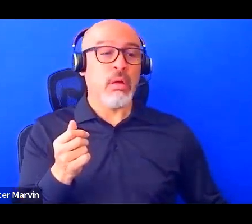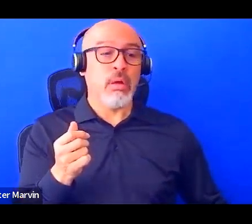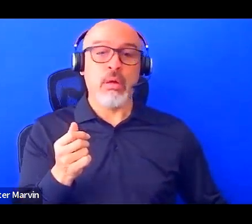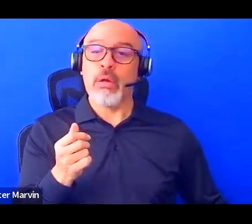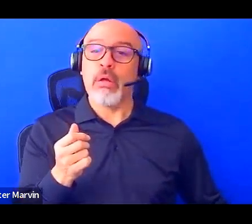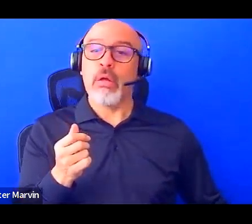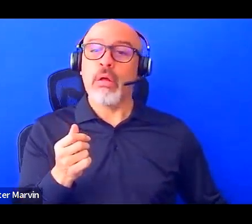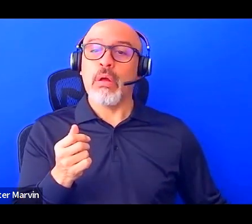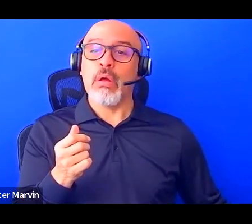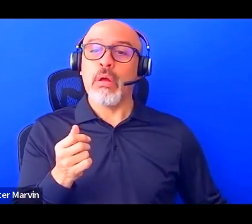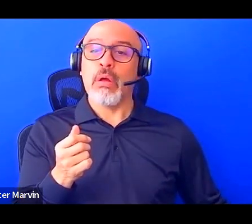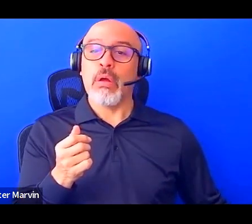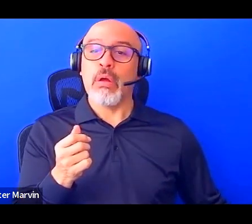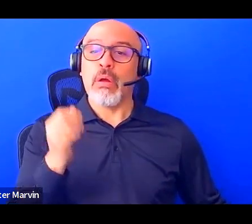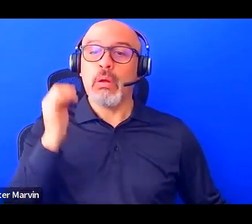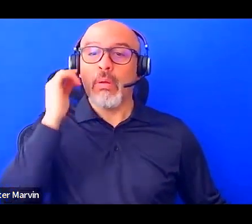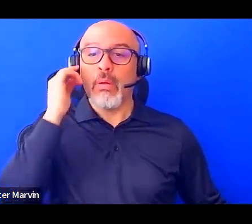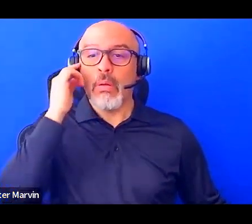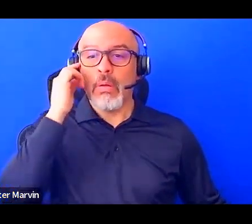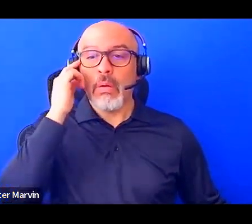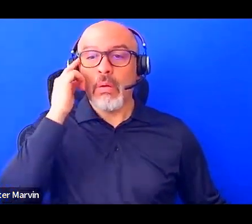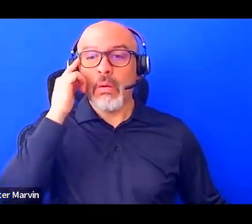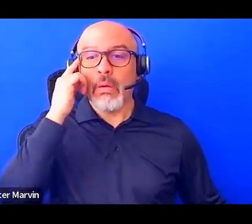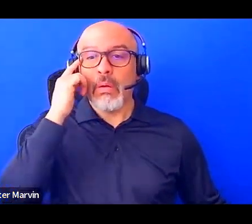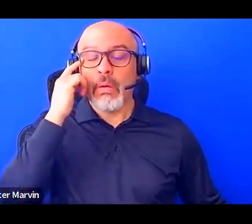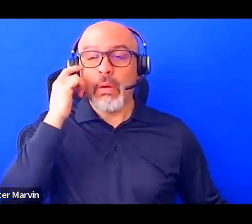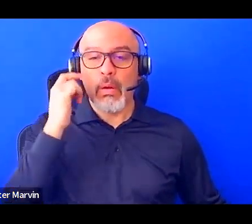Well, just a moment, Your Honor. I forgot one thing.